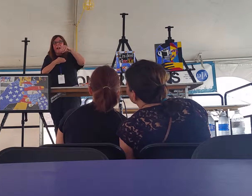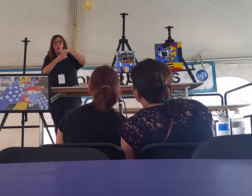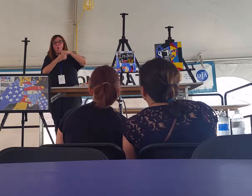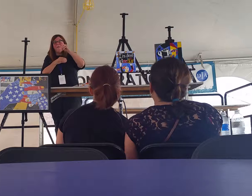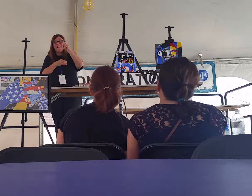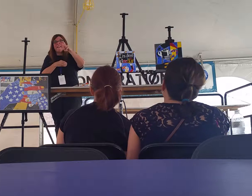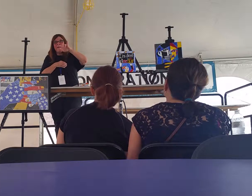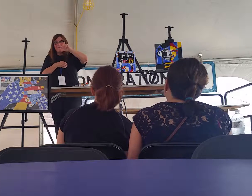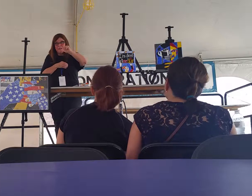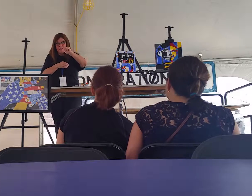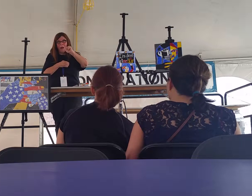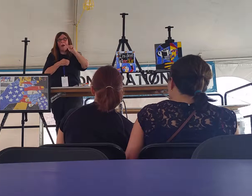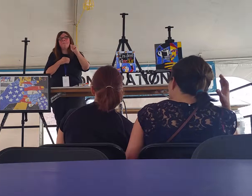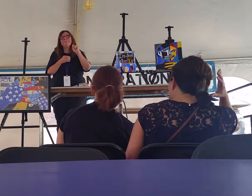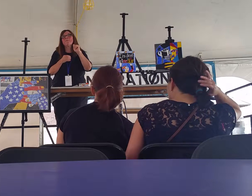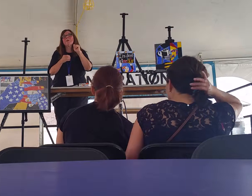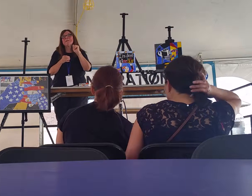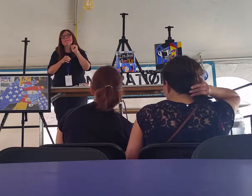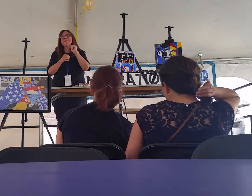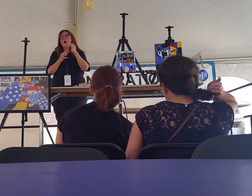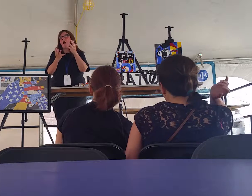They can be involved in the DEVIA movement, the art movement.